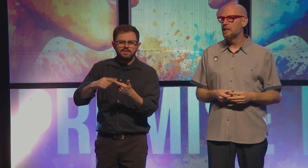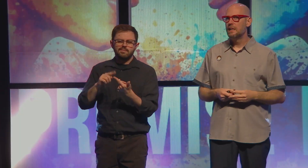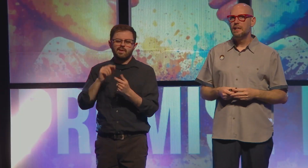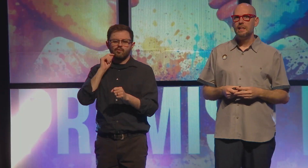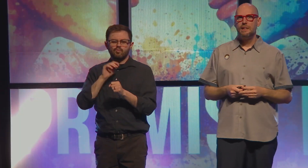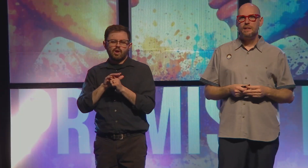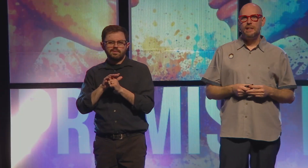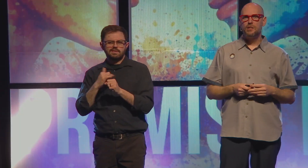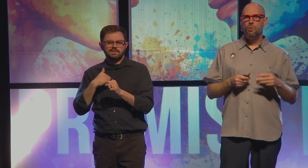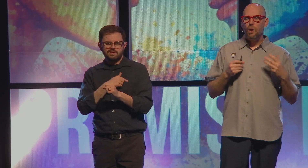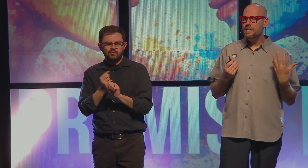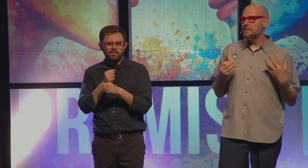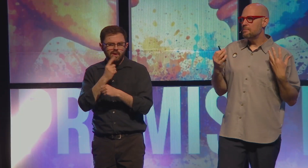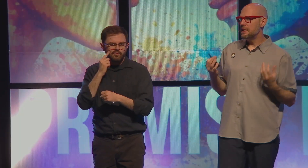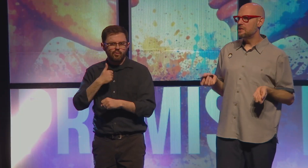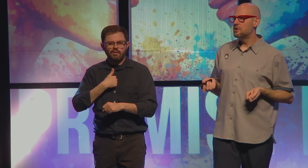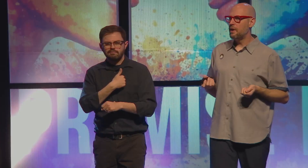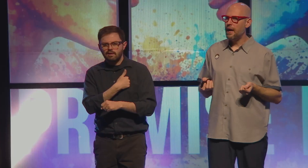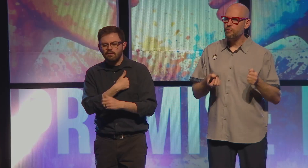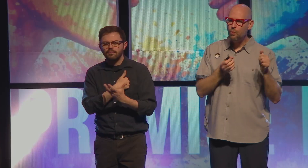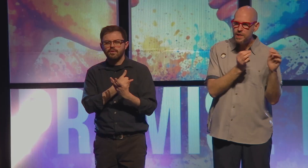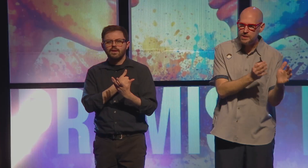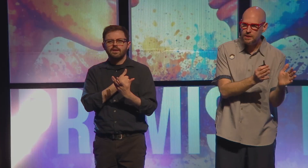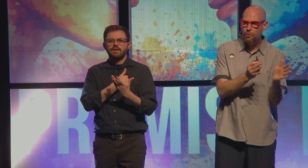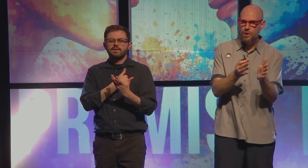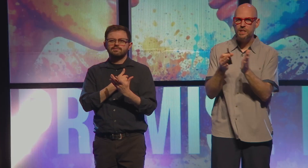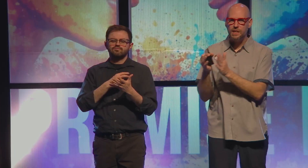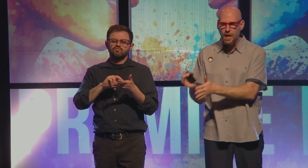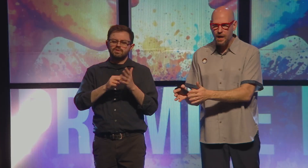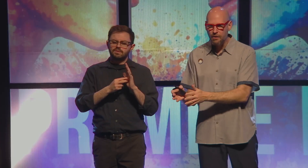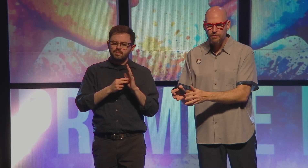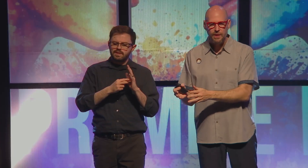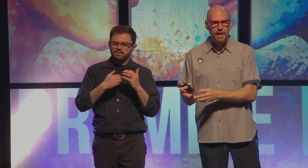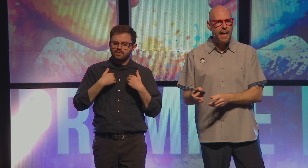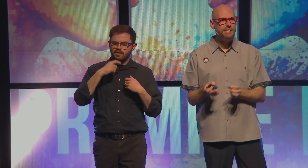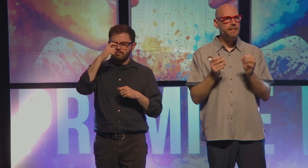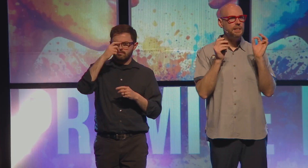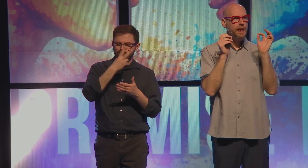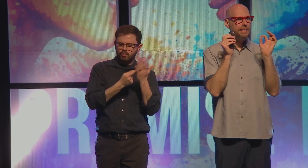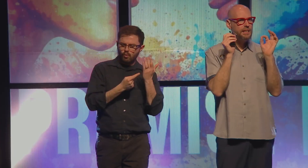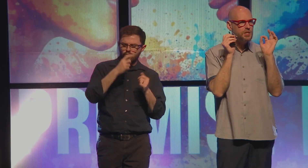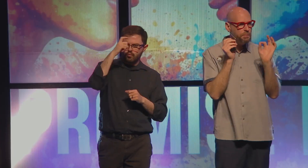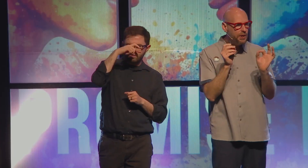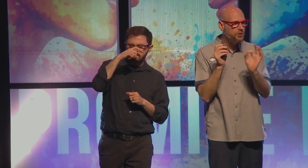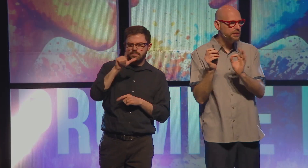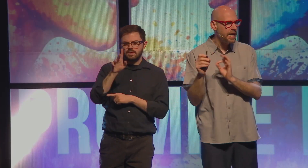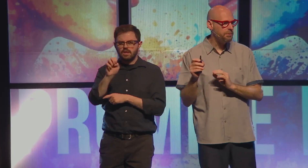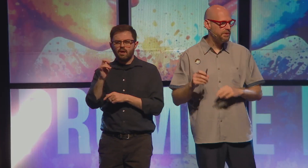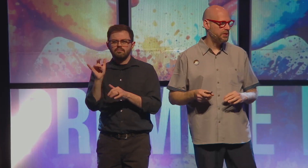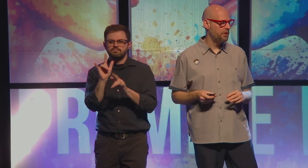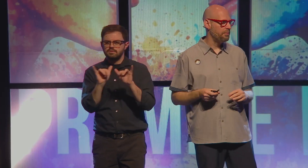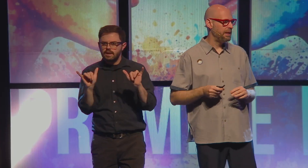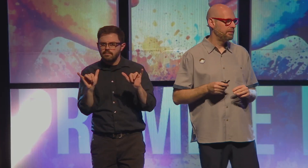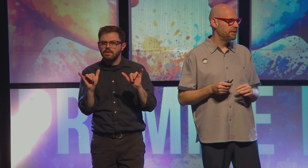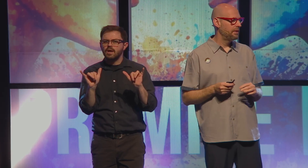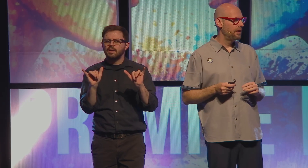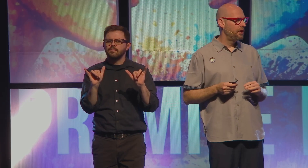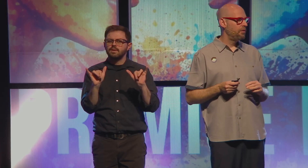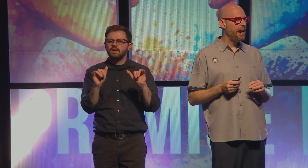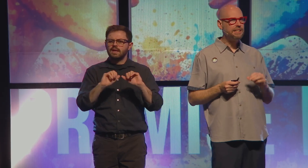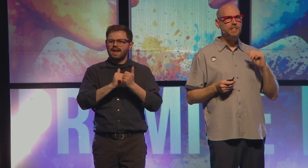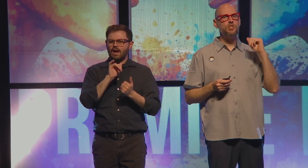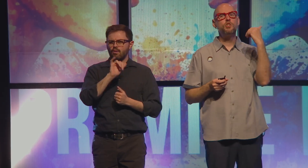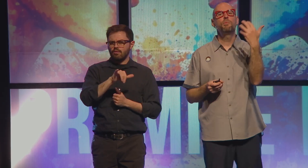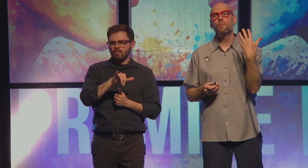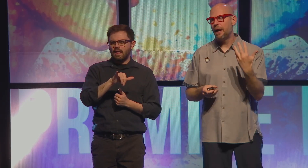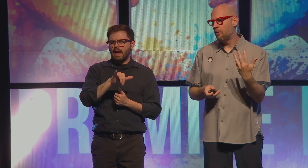ourselves, is what does it mean to have wisdom with love as a spiritual type of discernment,